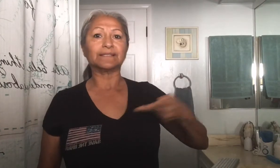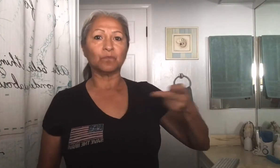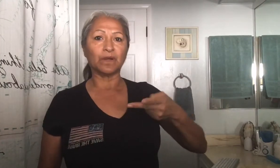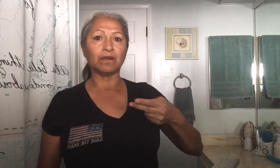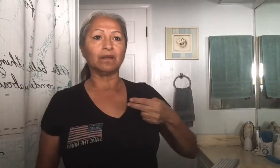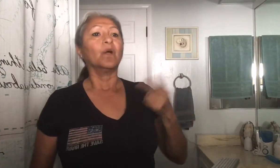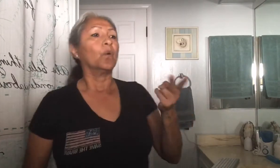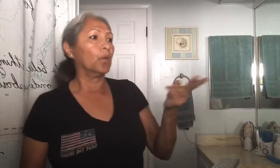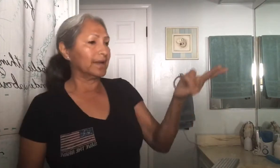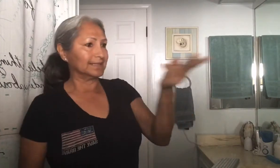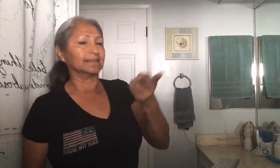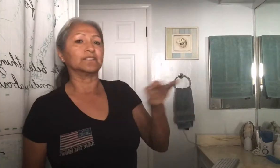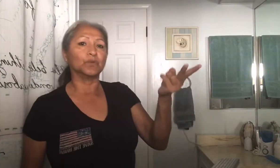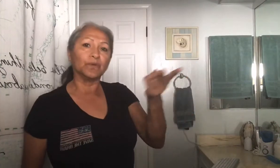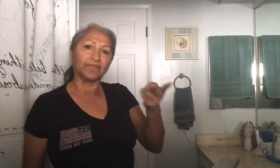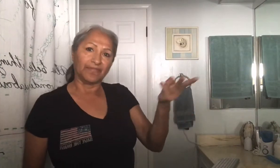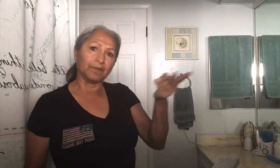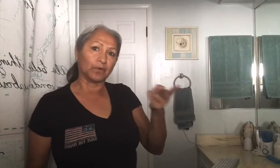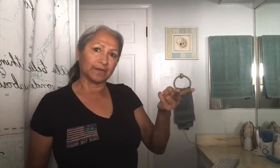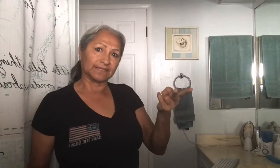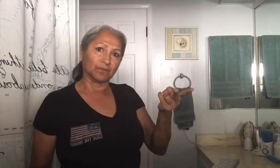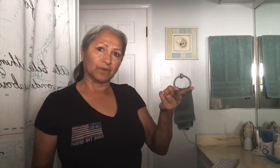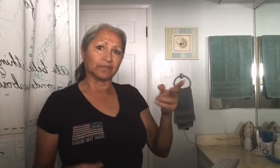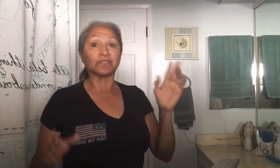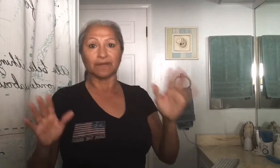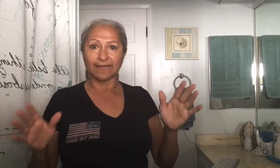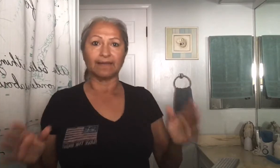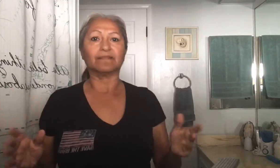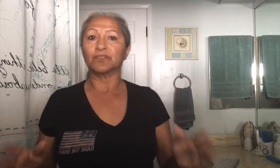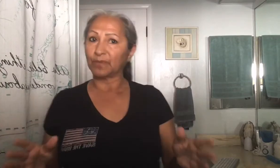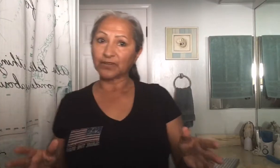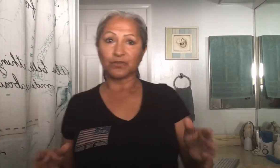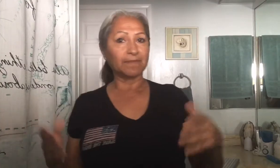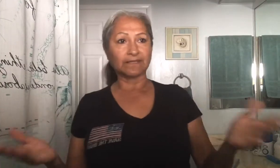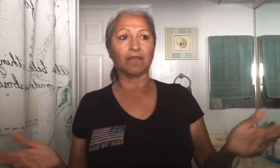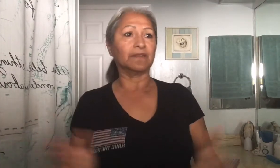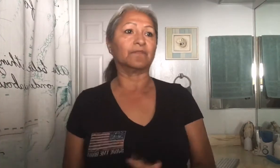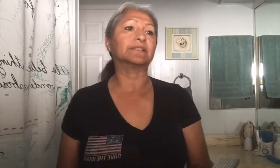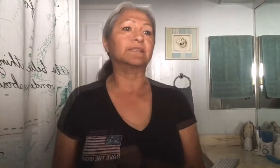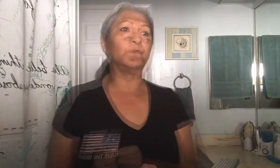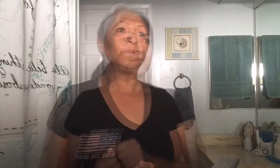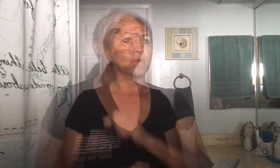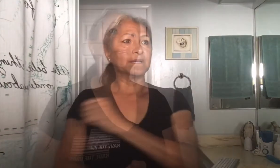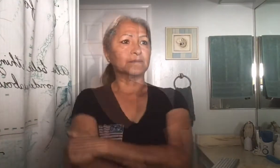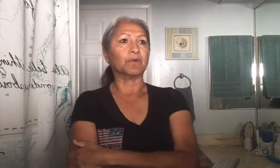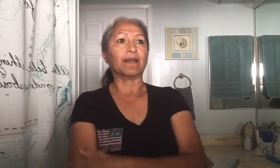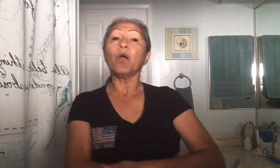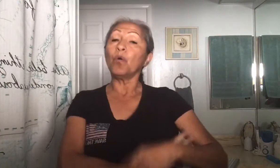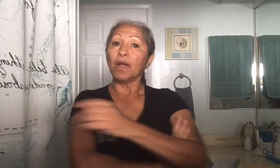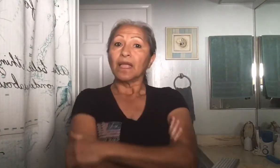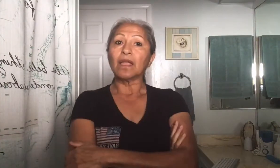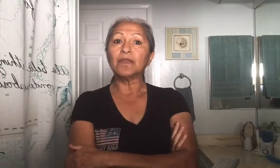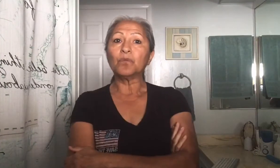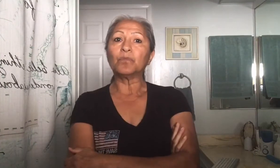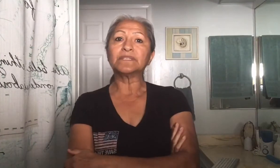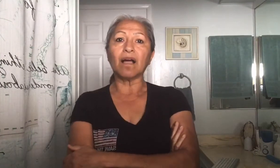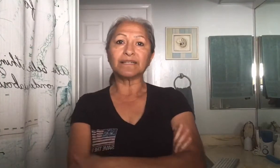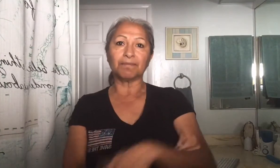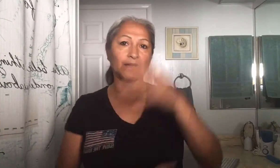somewhere, or is it the two of them going somewhere? So again, directional makes all the difference in the world. I wanted to point out, oh, we talked about